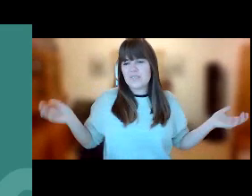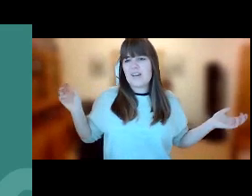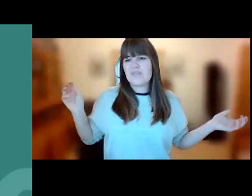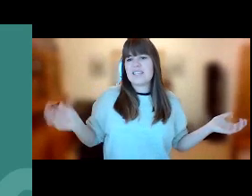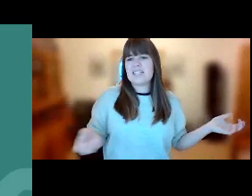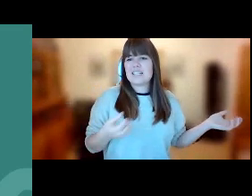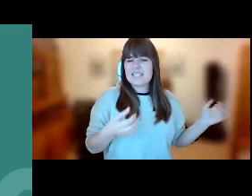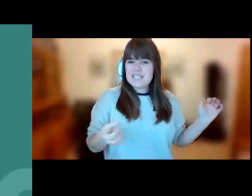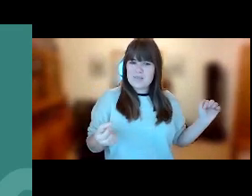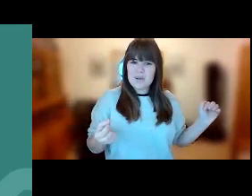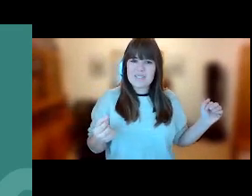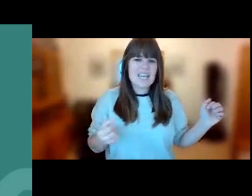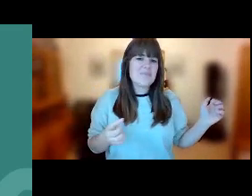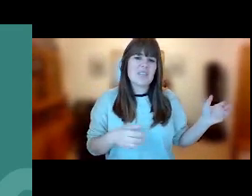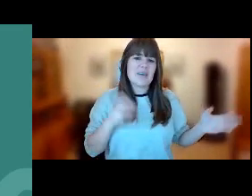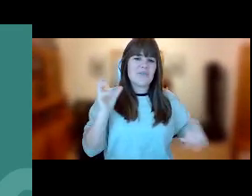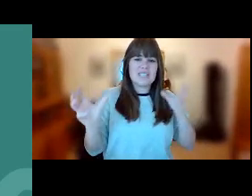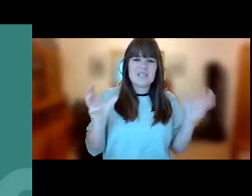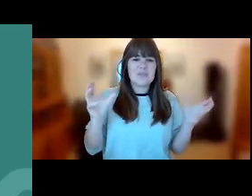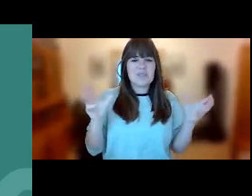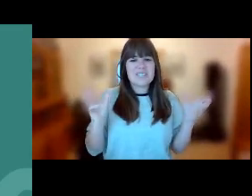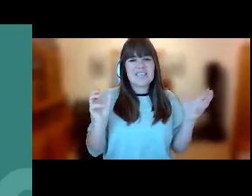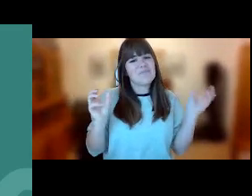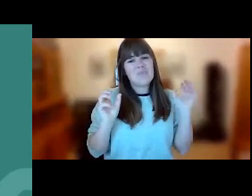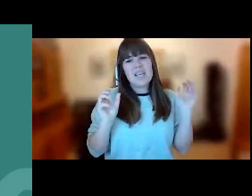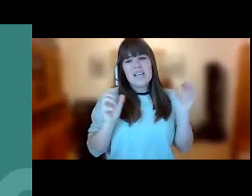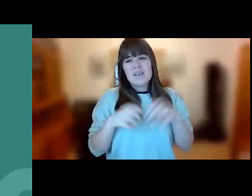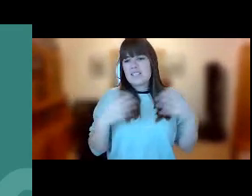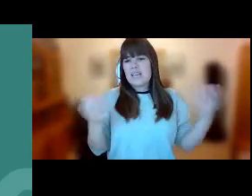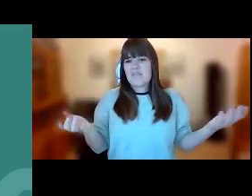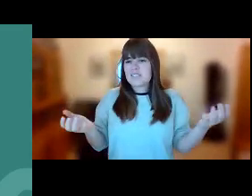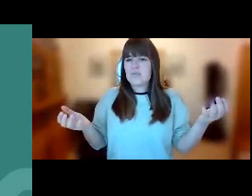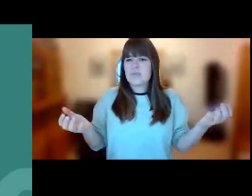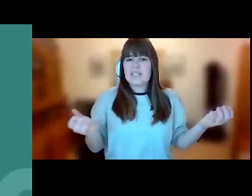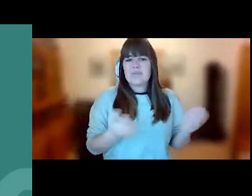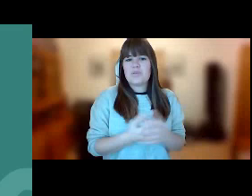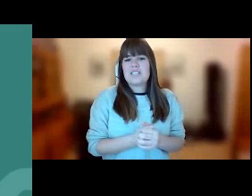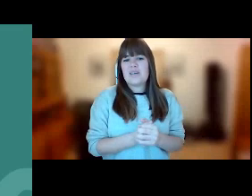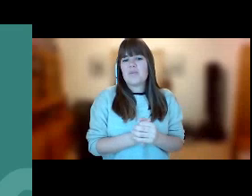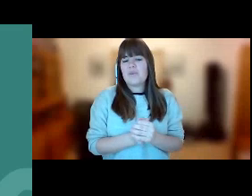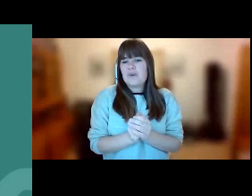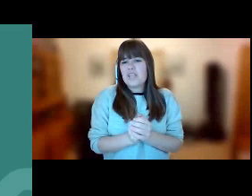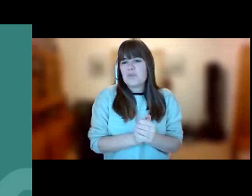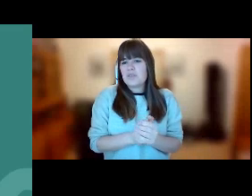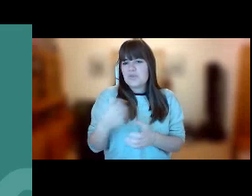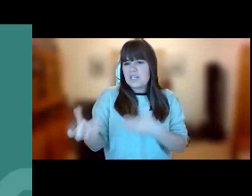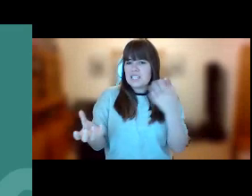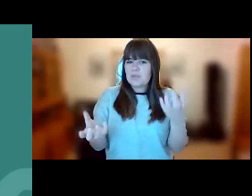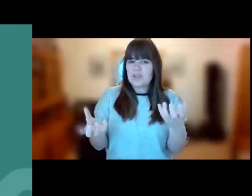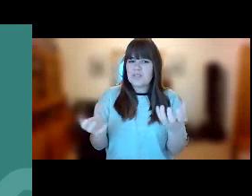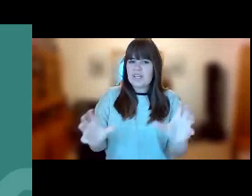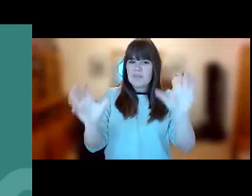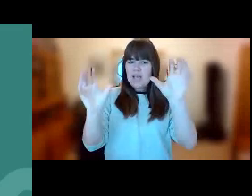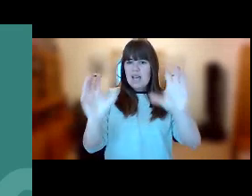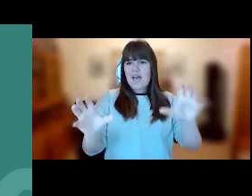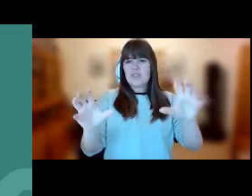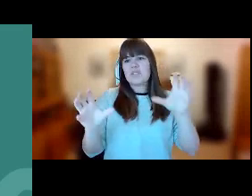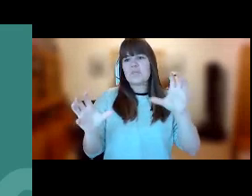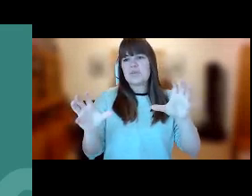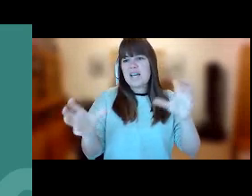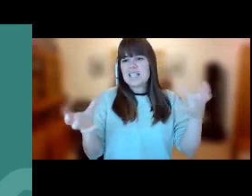bocce, which if you haven't seen it, it's like a seated bowls game. You have a red team and a blue team. Say, for example, we're supporting someone with whether they want to be on the red team or blue